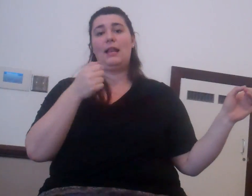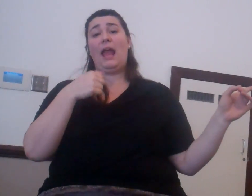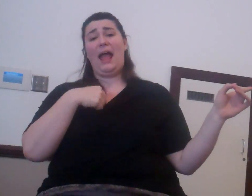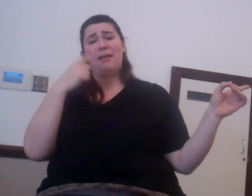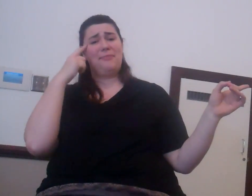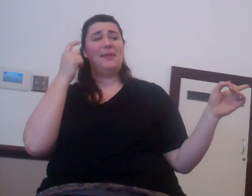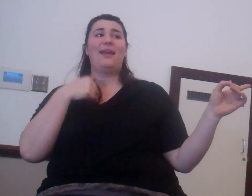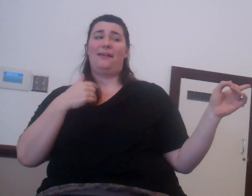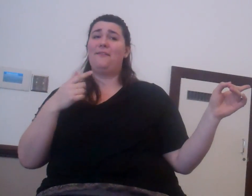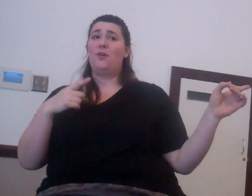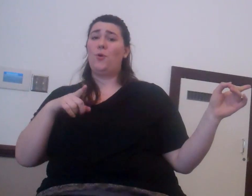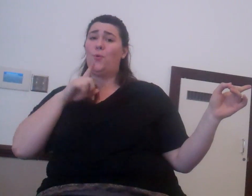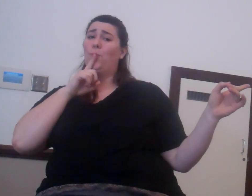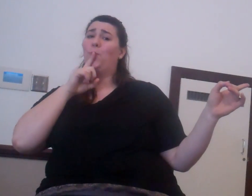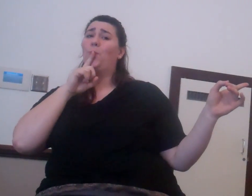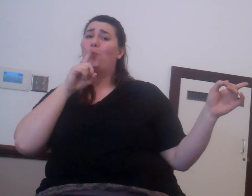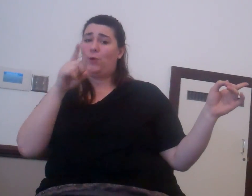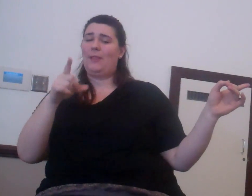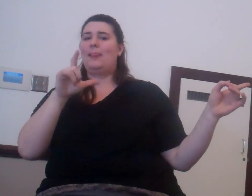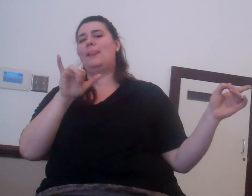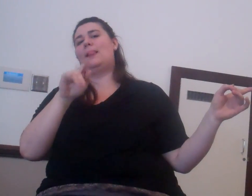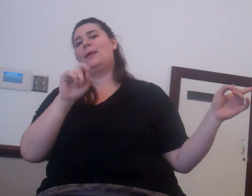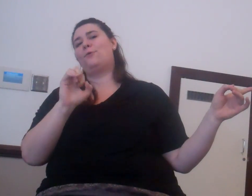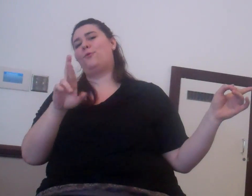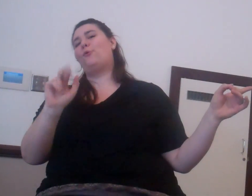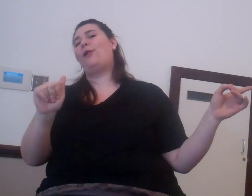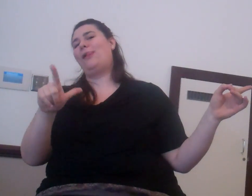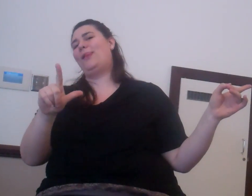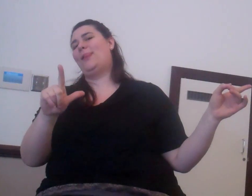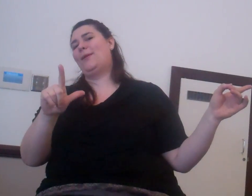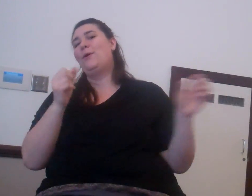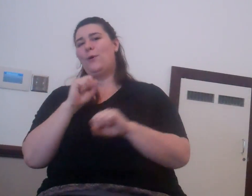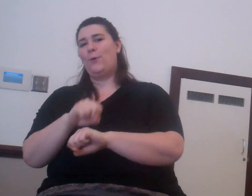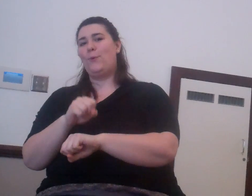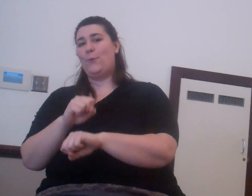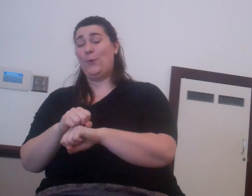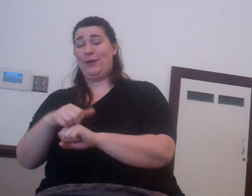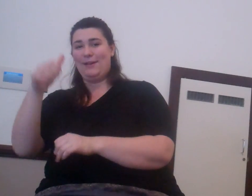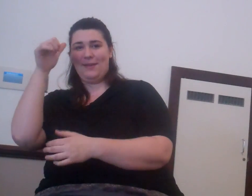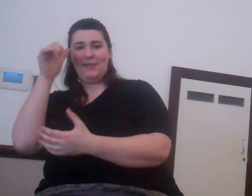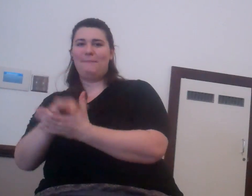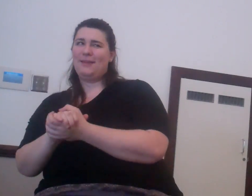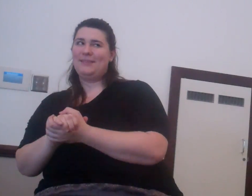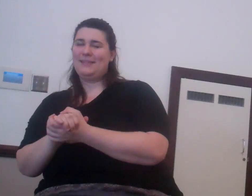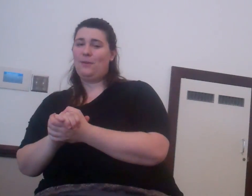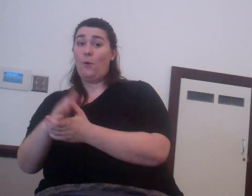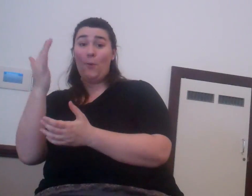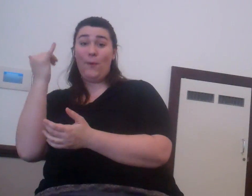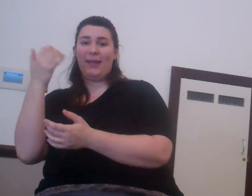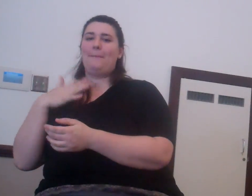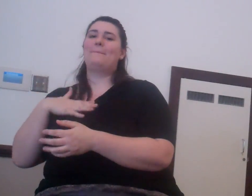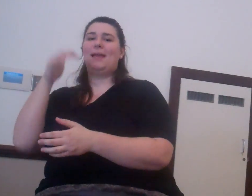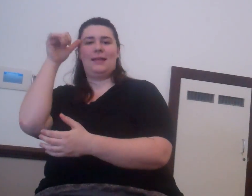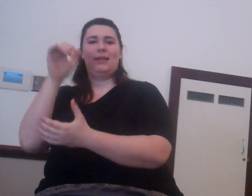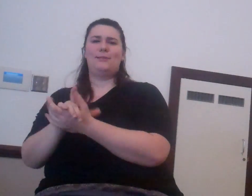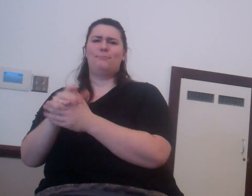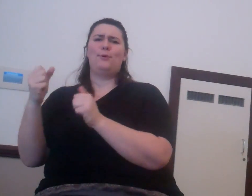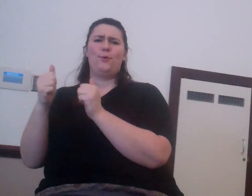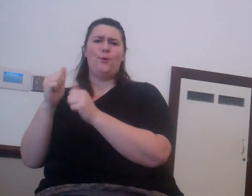department. So I always feel like that's sort of cheating. But aside from him, I think I have a different work spouse too, but I